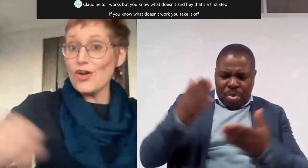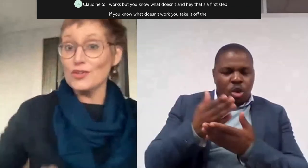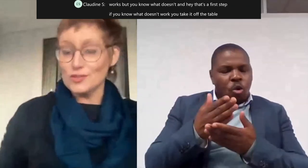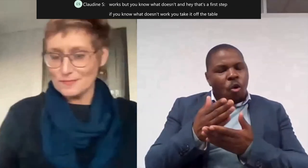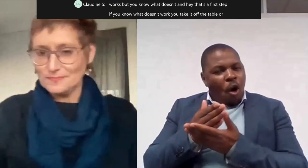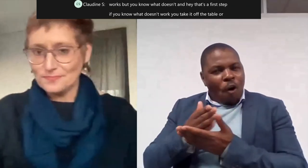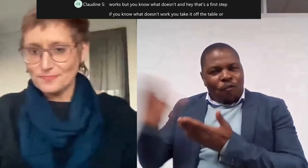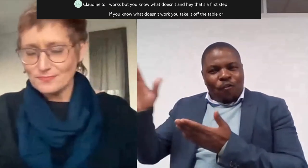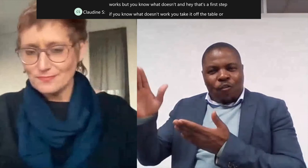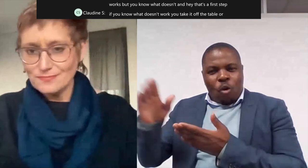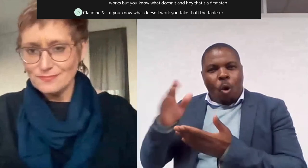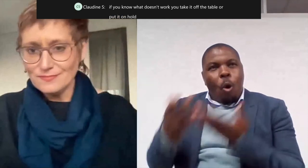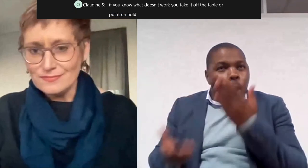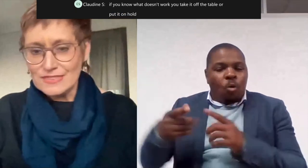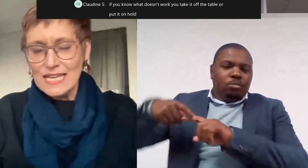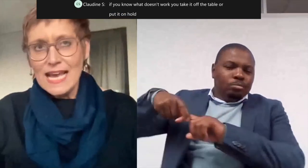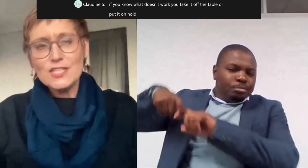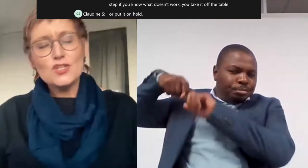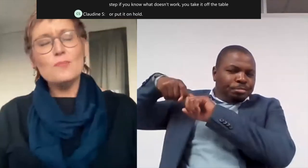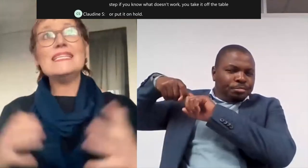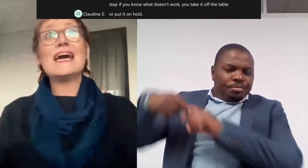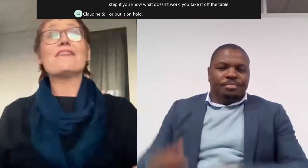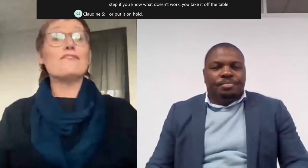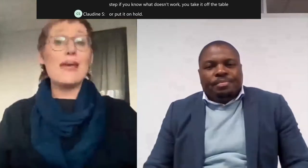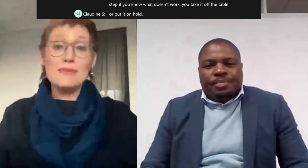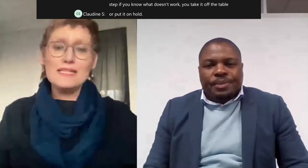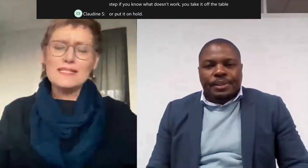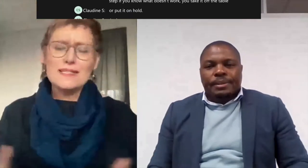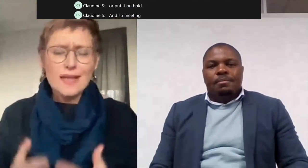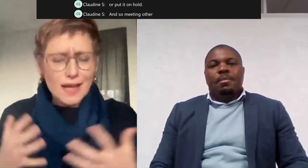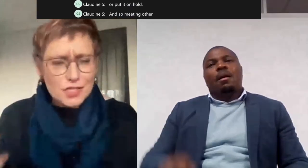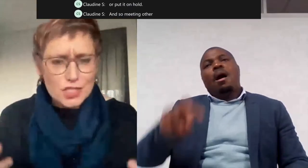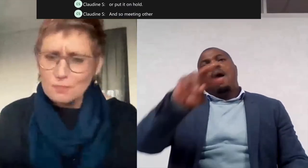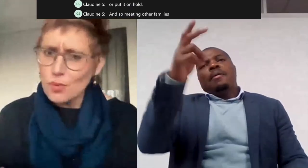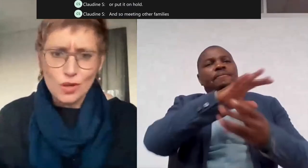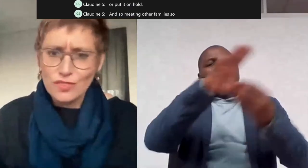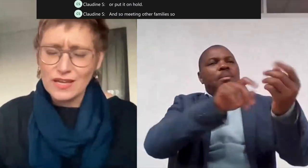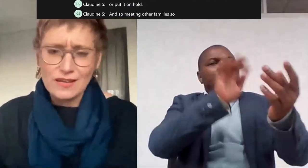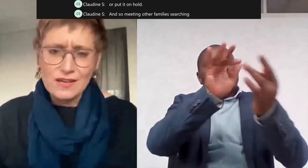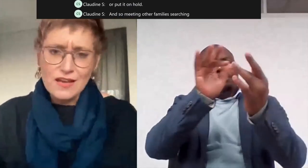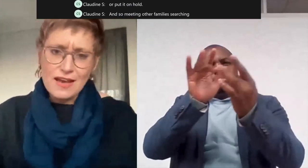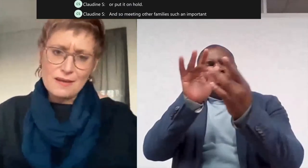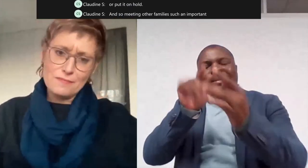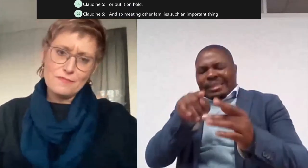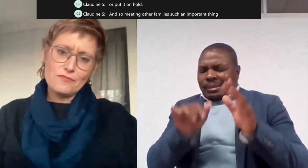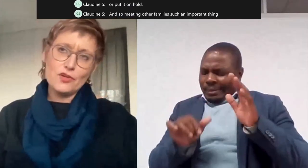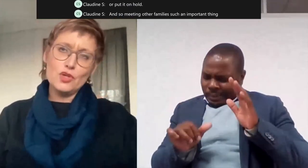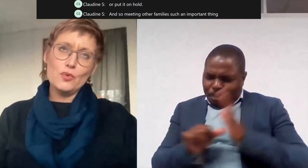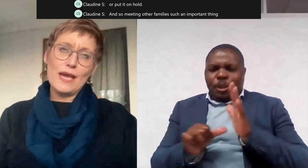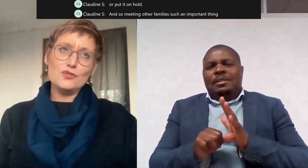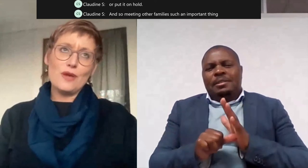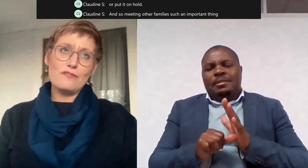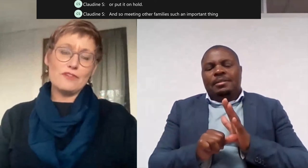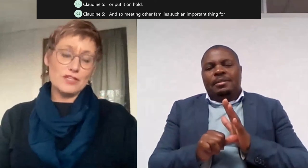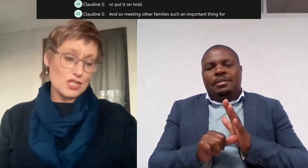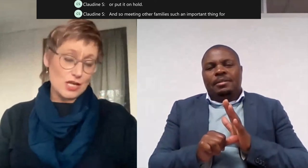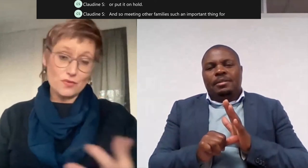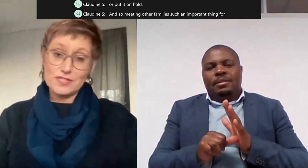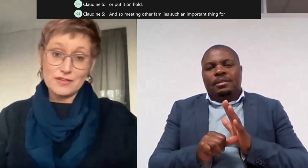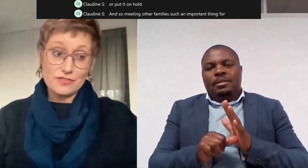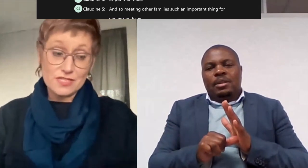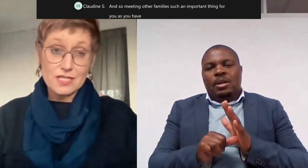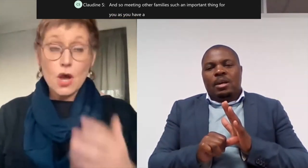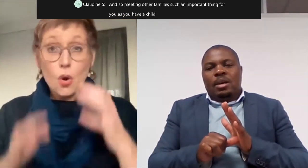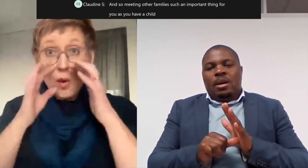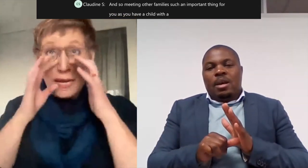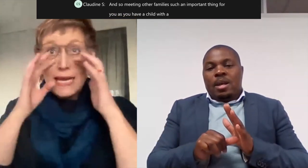or put it on hold. And so meeting other families is such an important thing for you as you have a